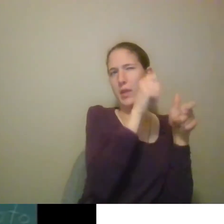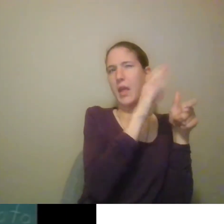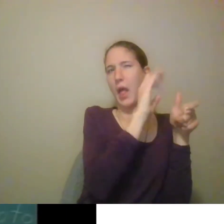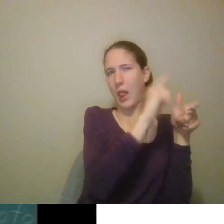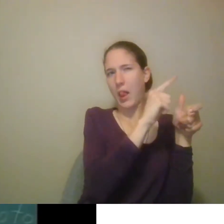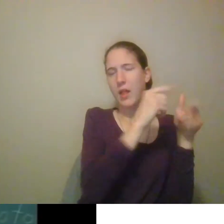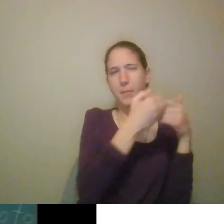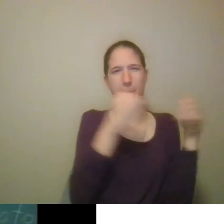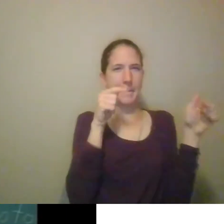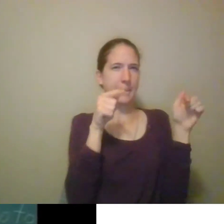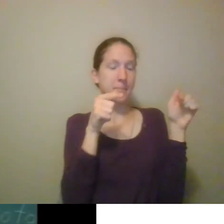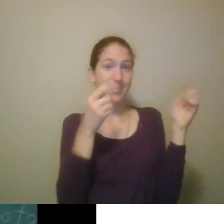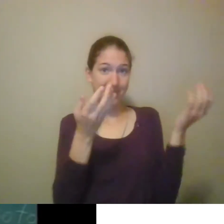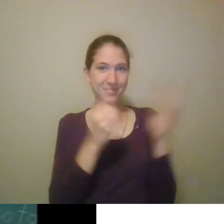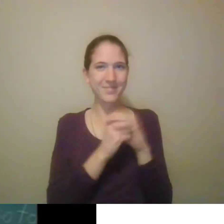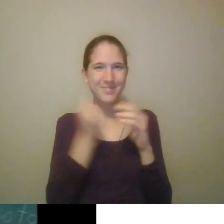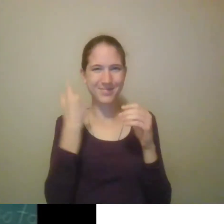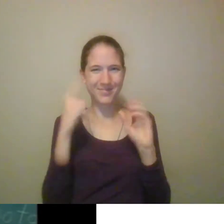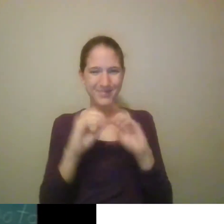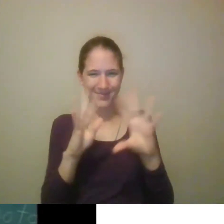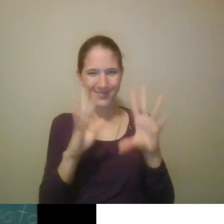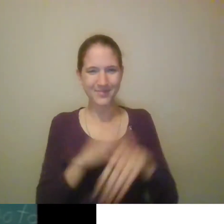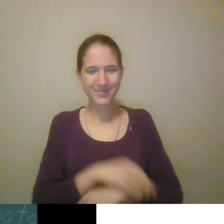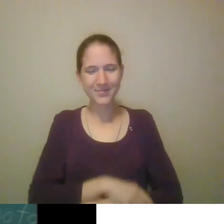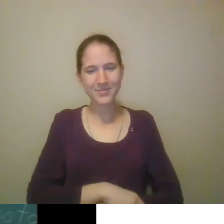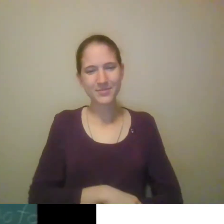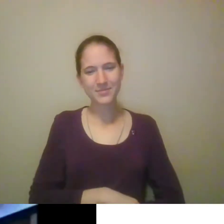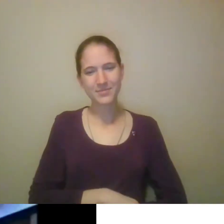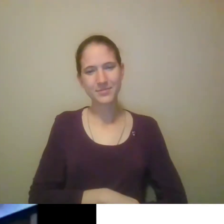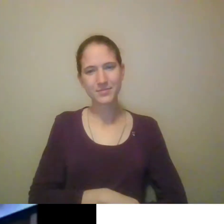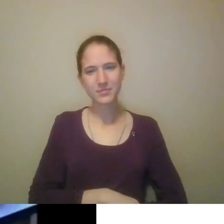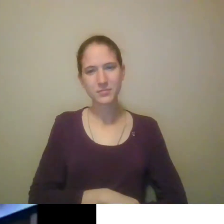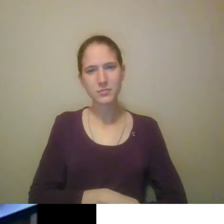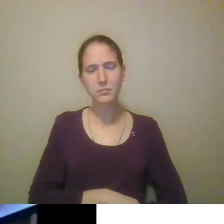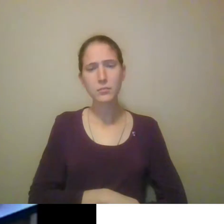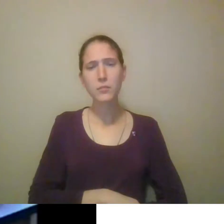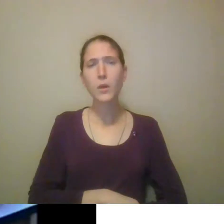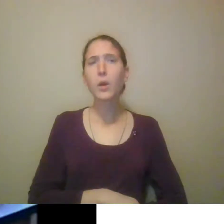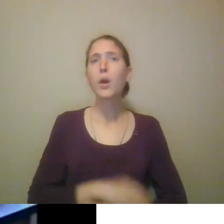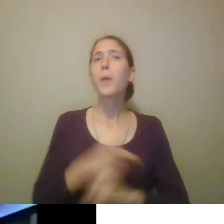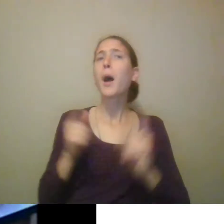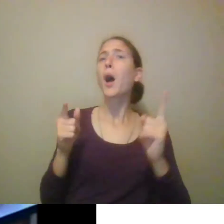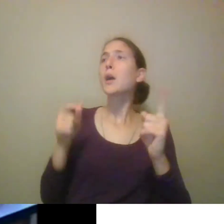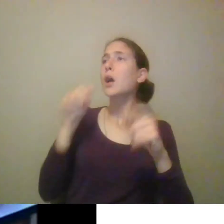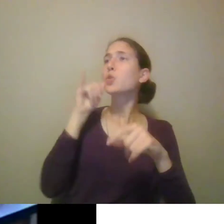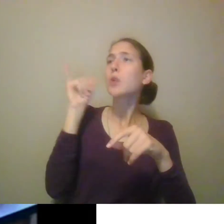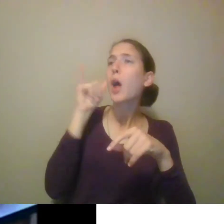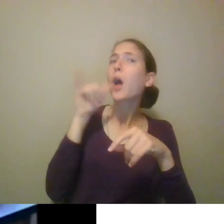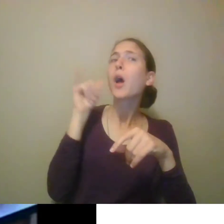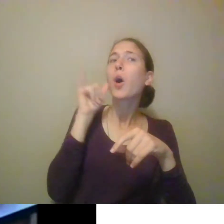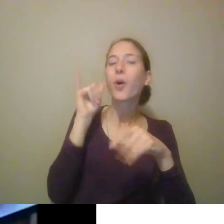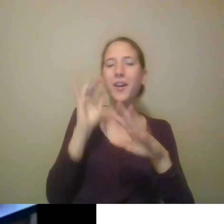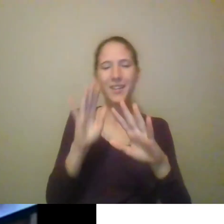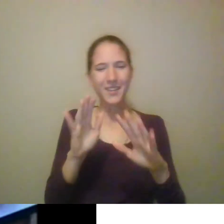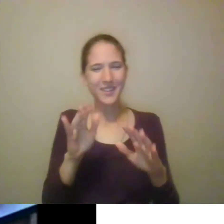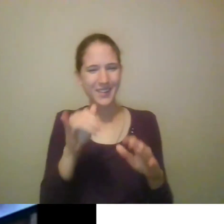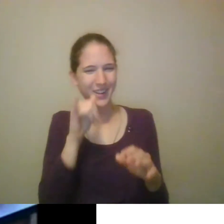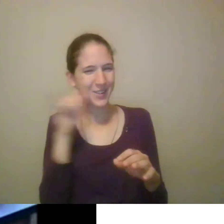cells. Okay? Is that clear for you, though? Well, yesterday. Yesterday it was all